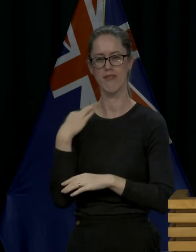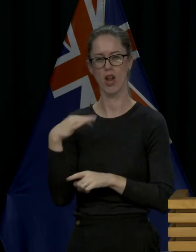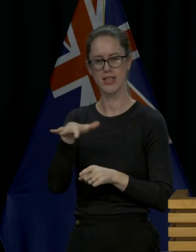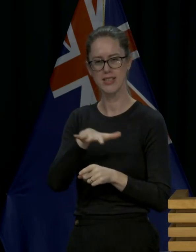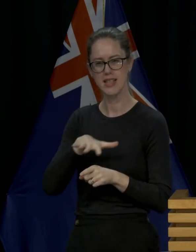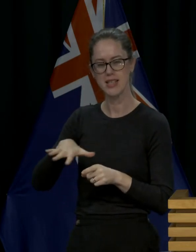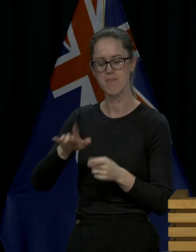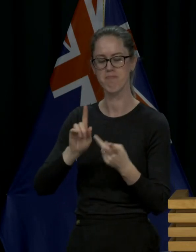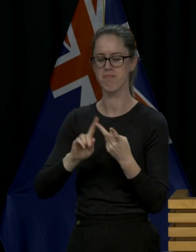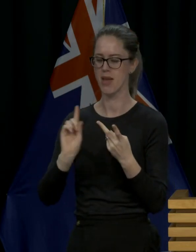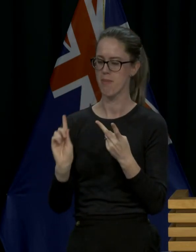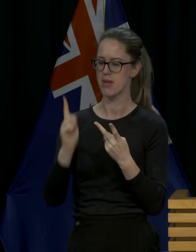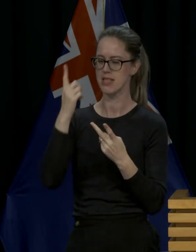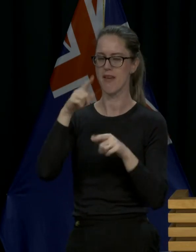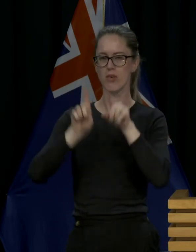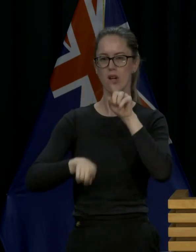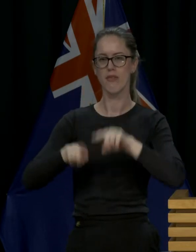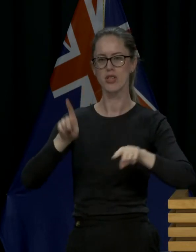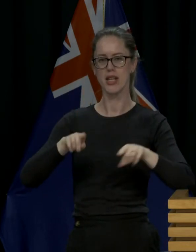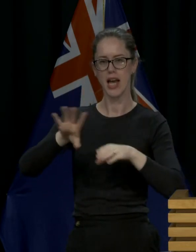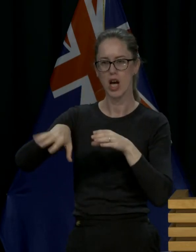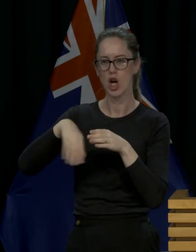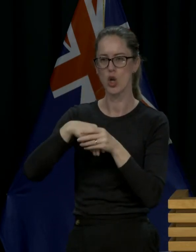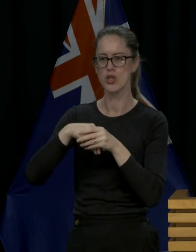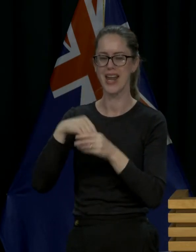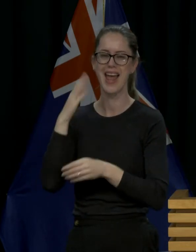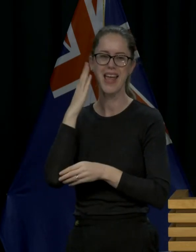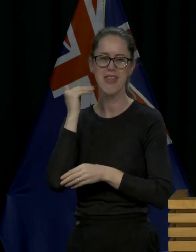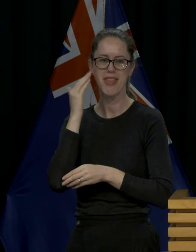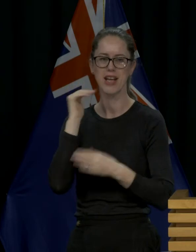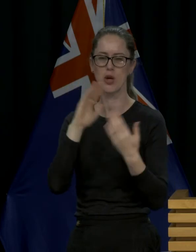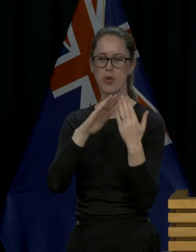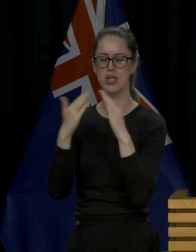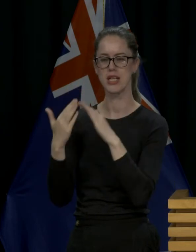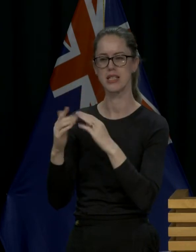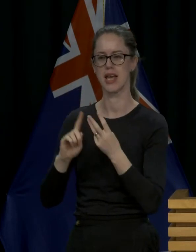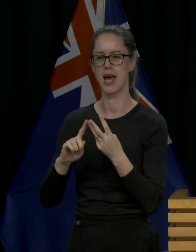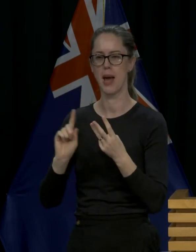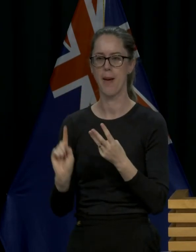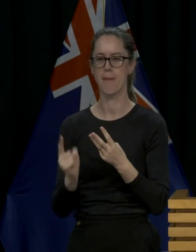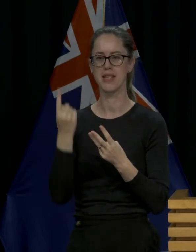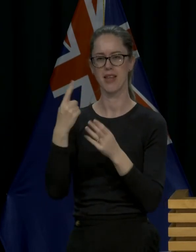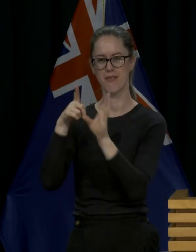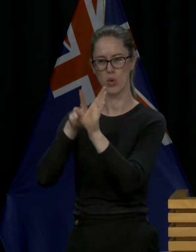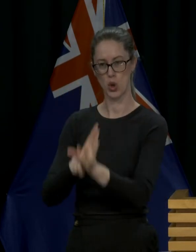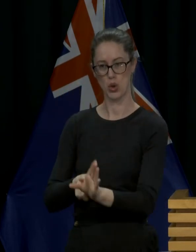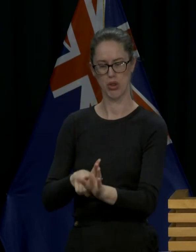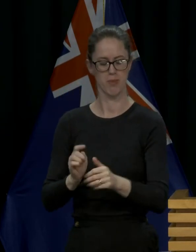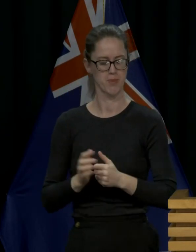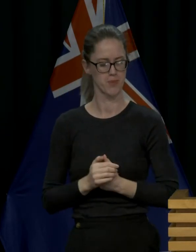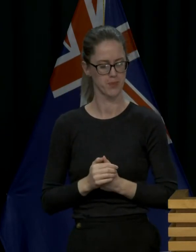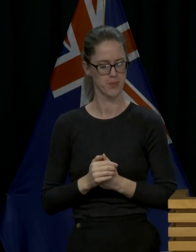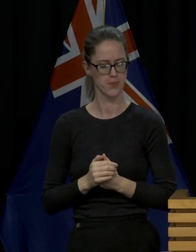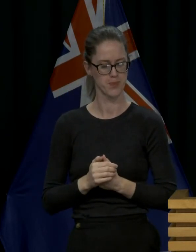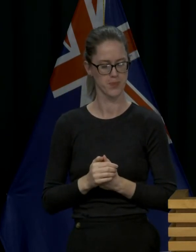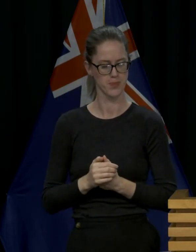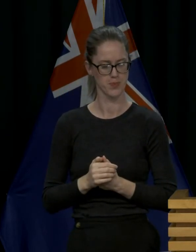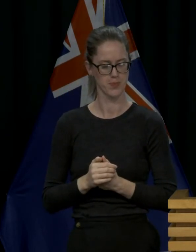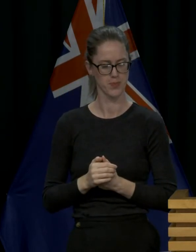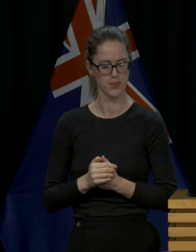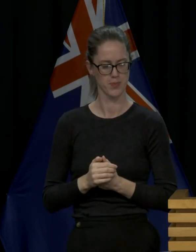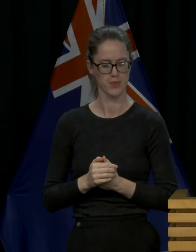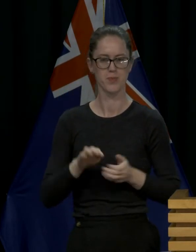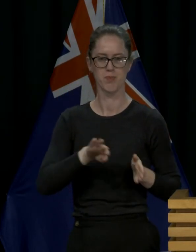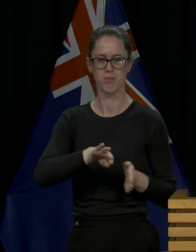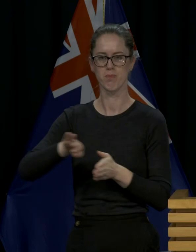Sector, Minister for Diversity, Inclusion and Ethnic Communities, and Minister for Youth. As previously